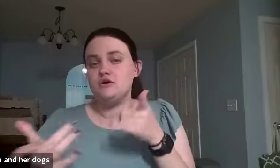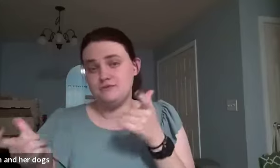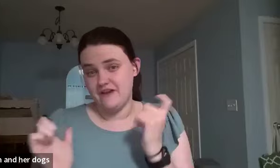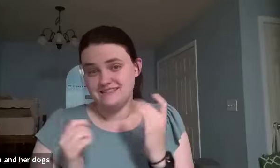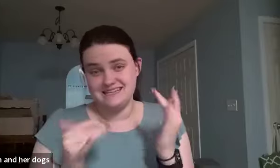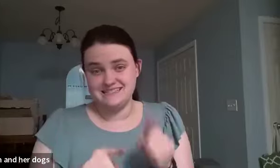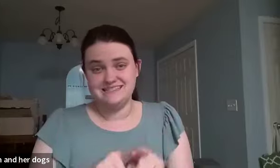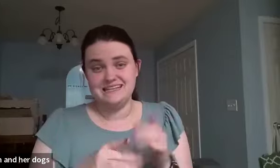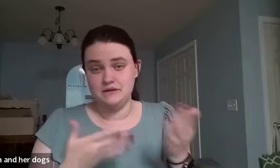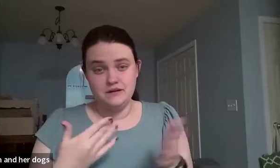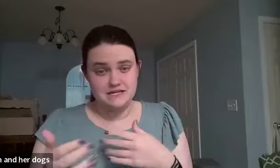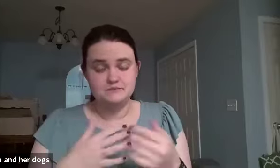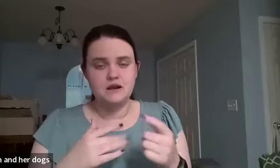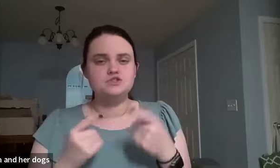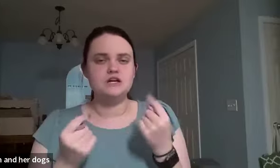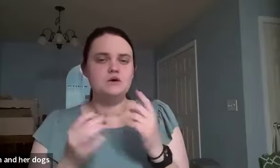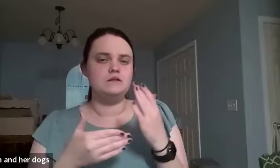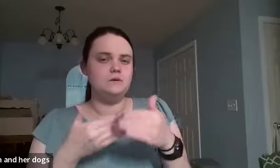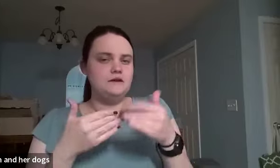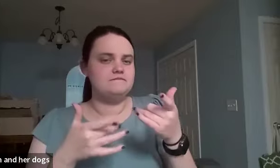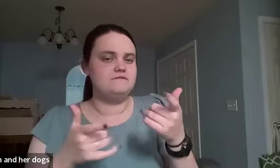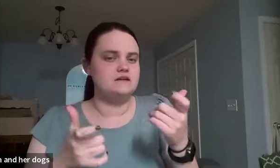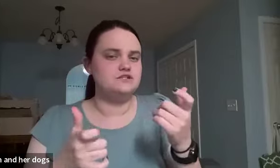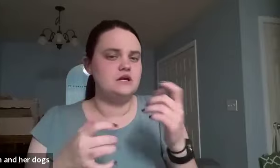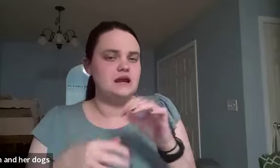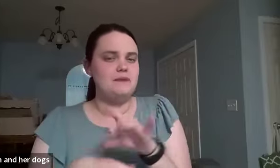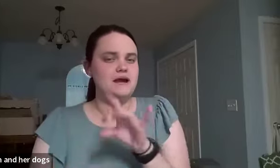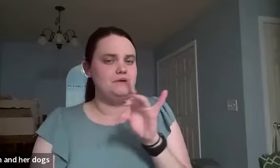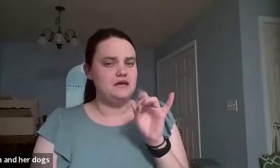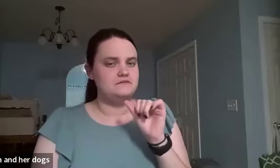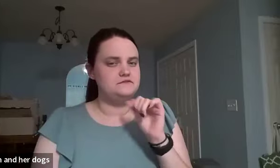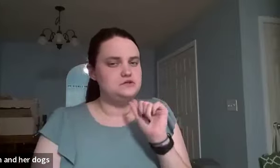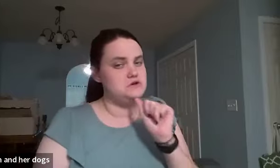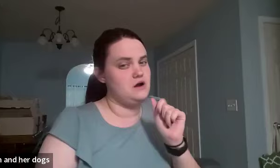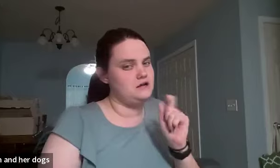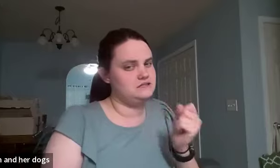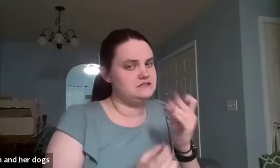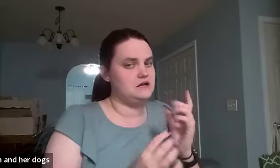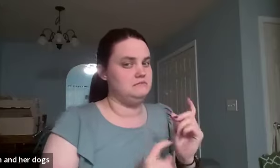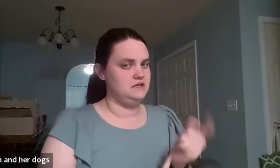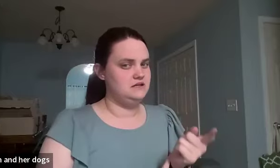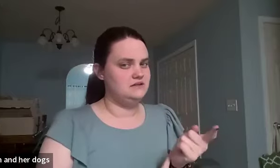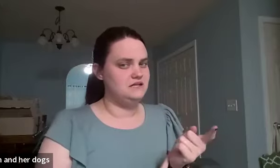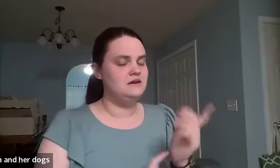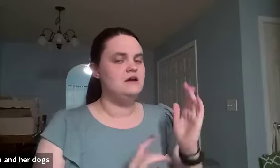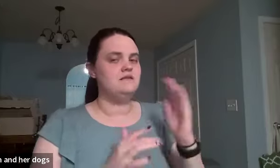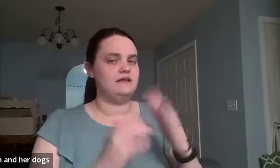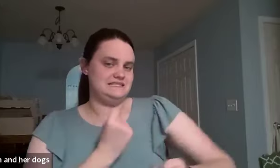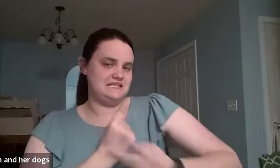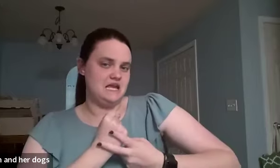go through them fast as is anyways, but I'm gonna try to go a little bit faster, and I might pick a few not to sign immediately, like